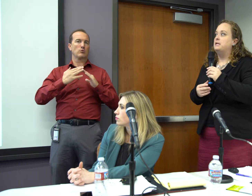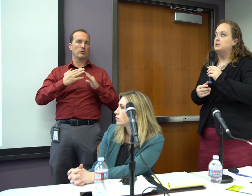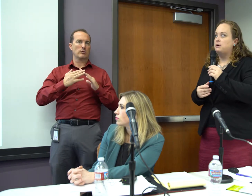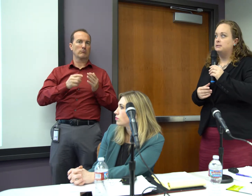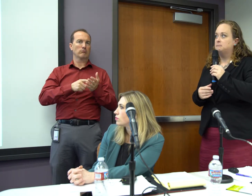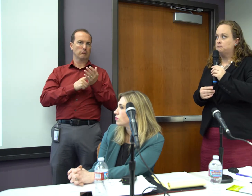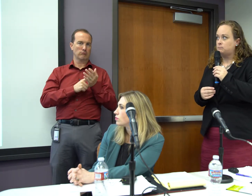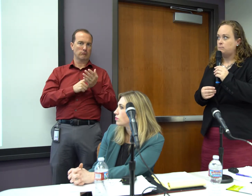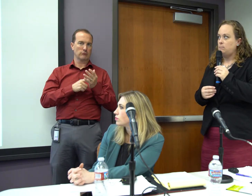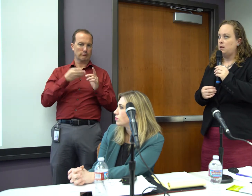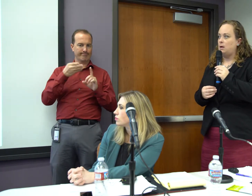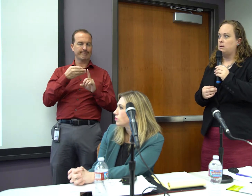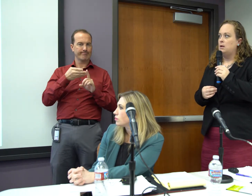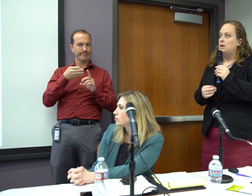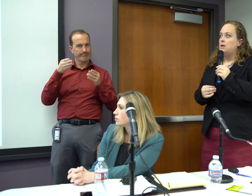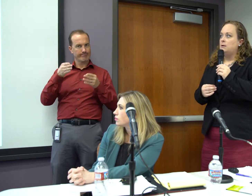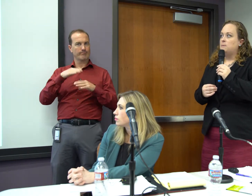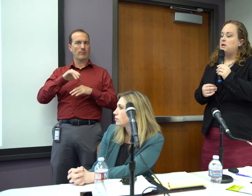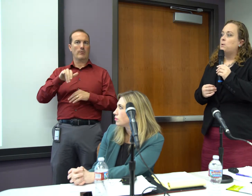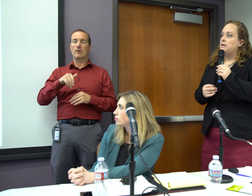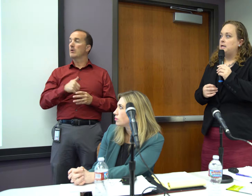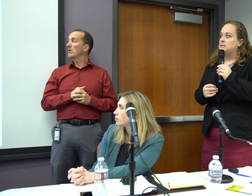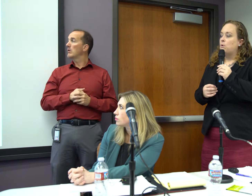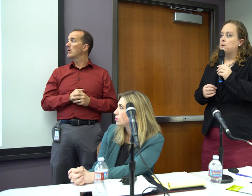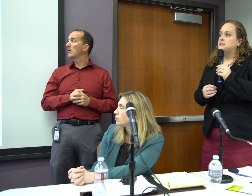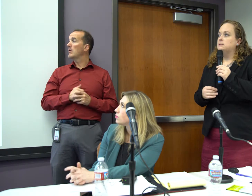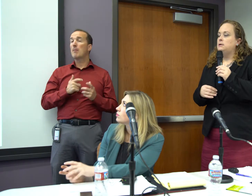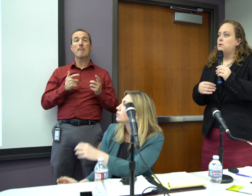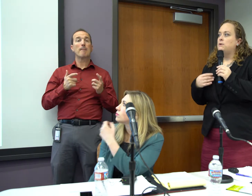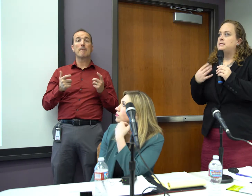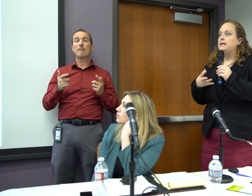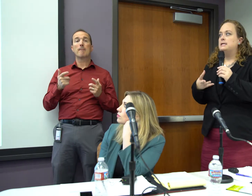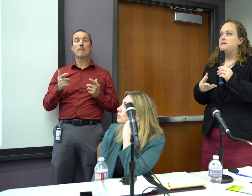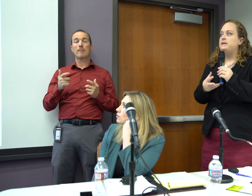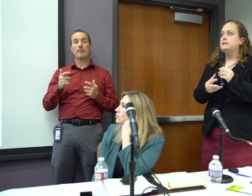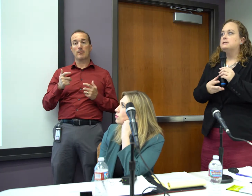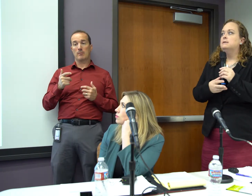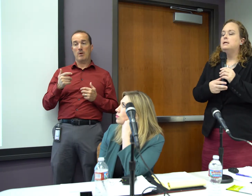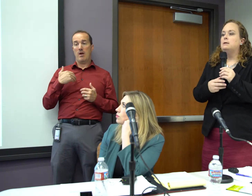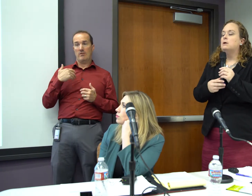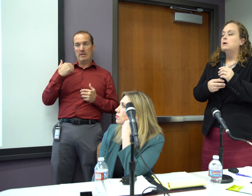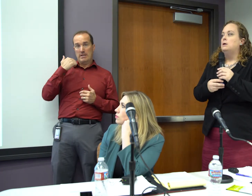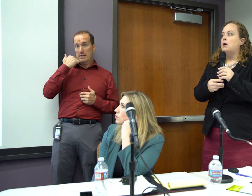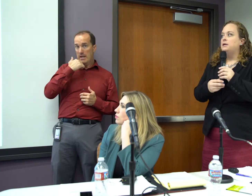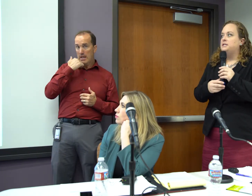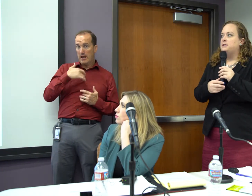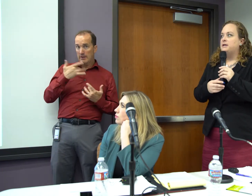to be something that's addressed? The big one is, of course, are there daily activities